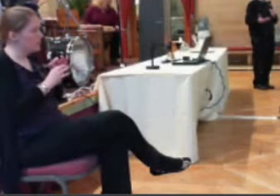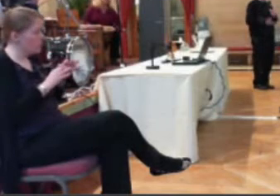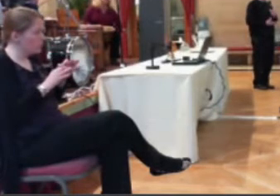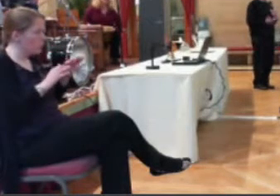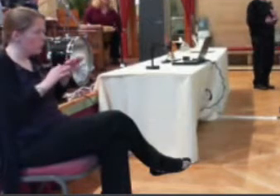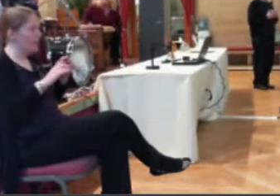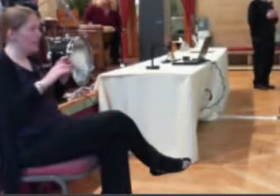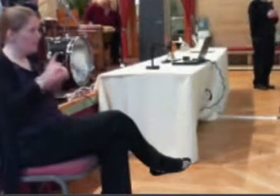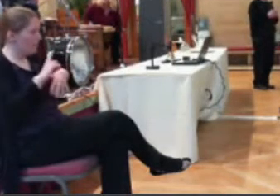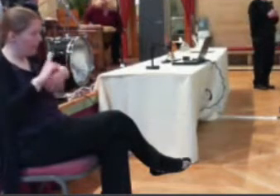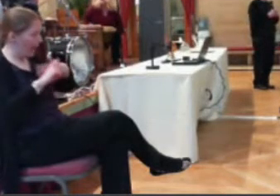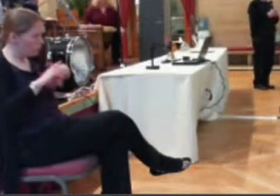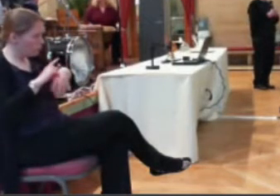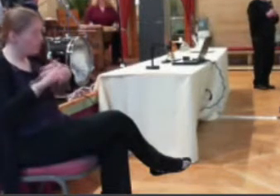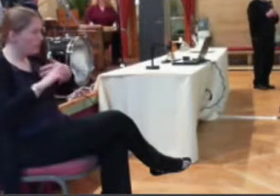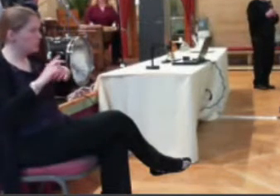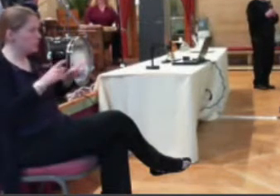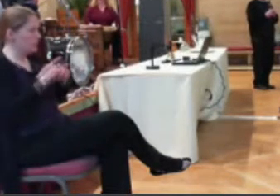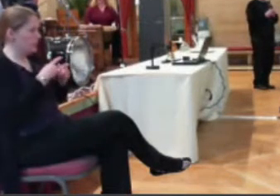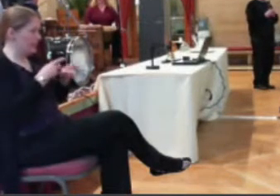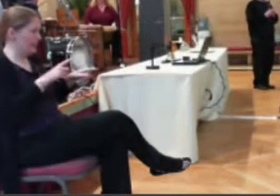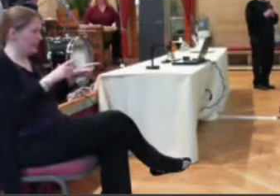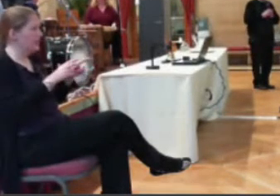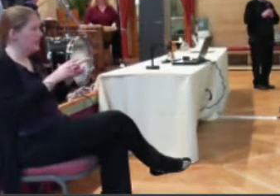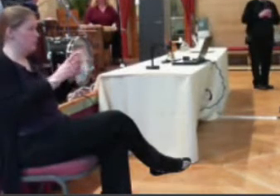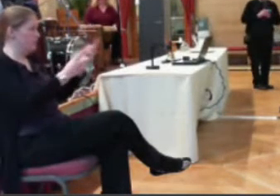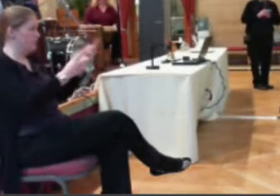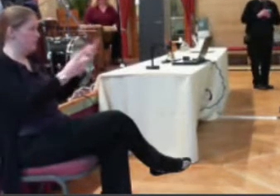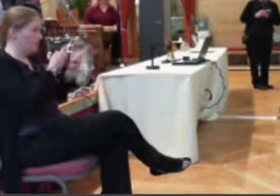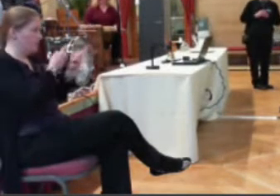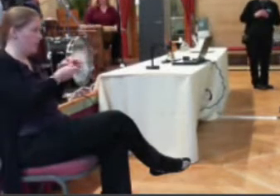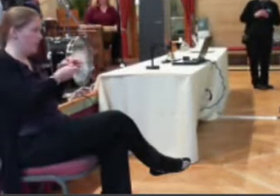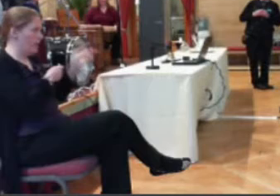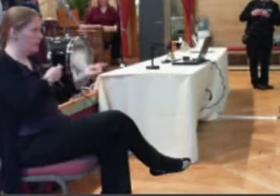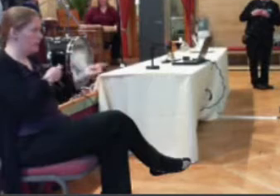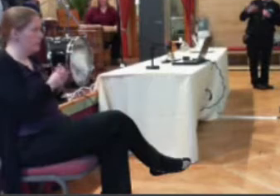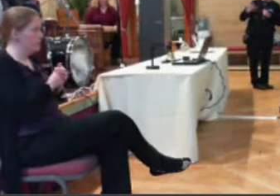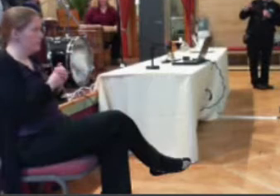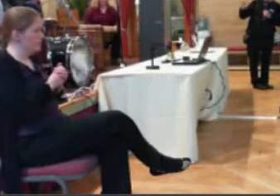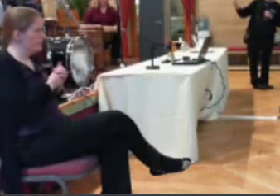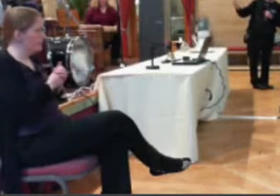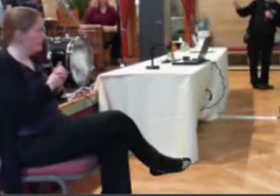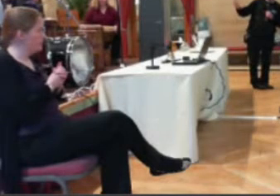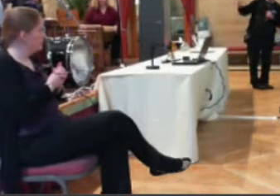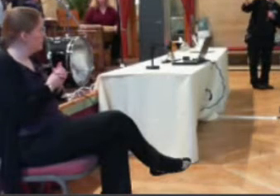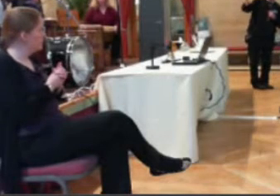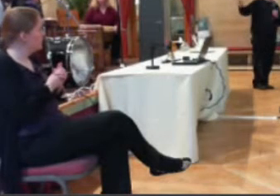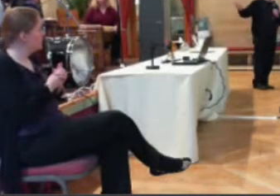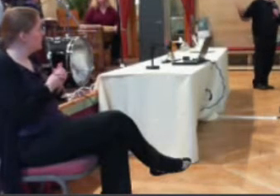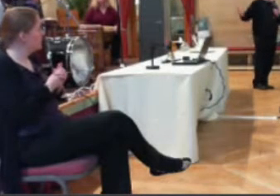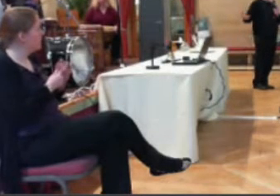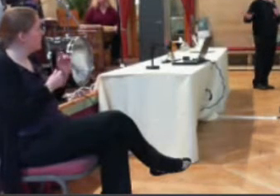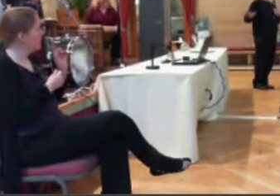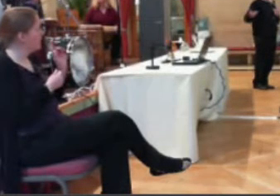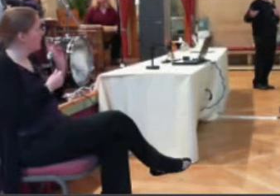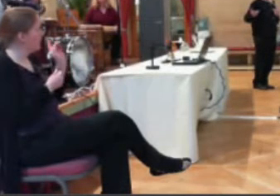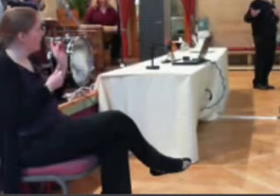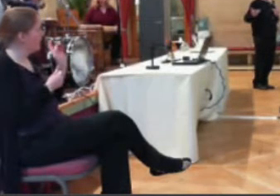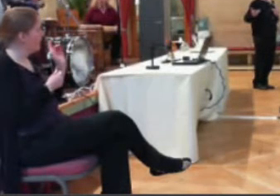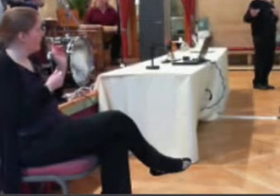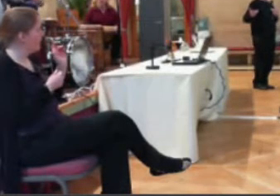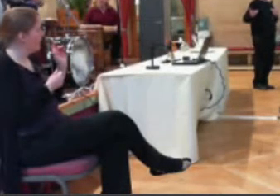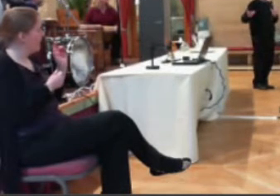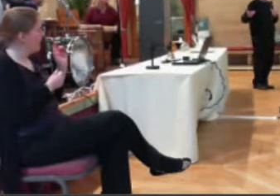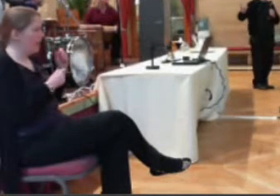the background to this part of our closing ceremony. And he's joined by